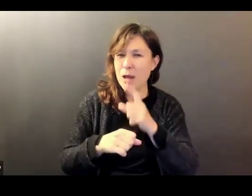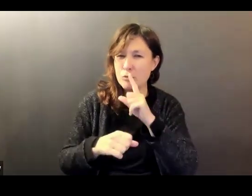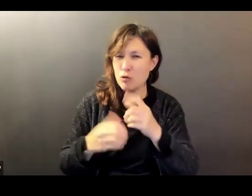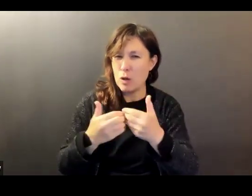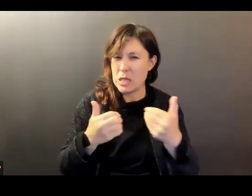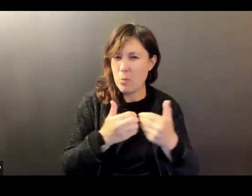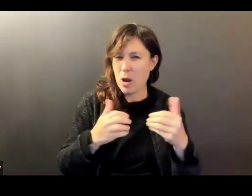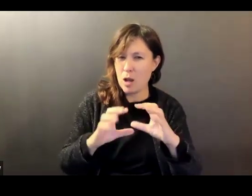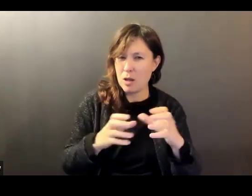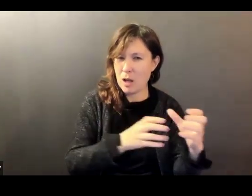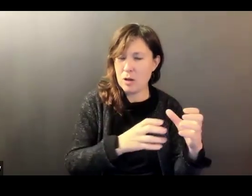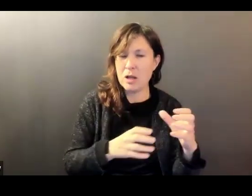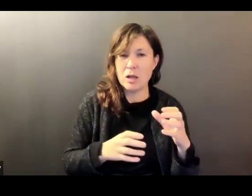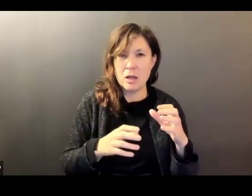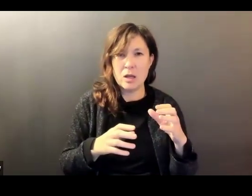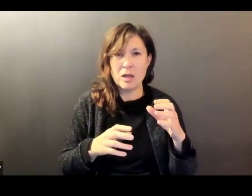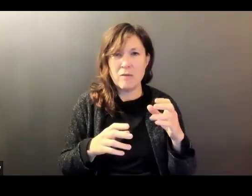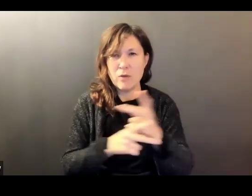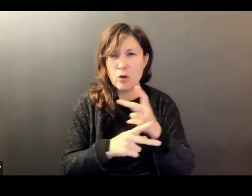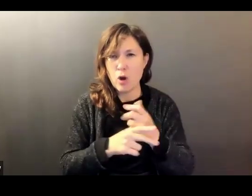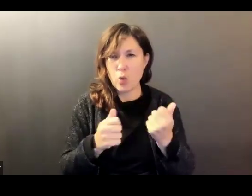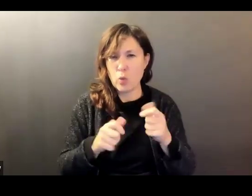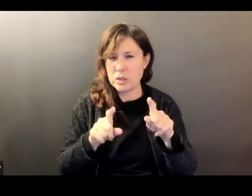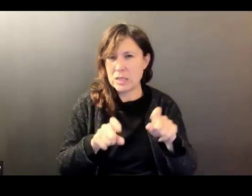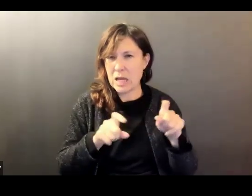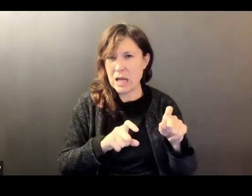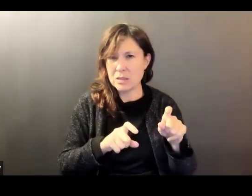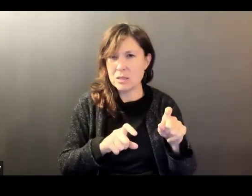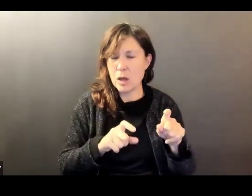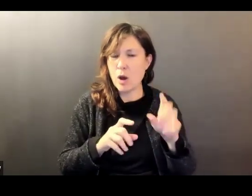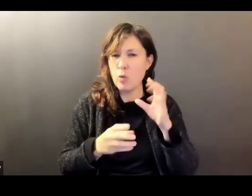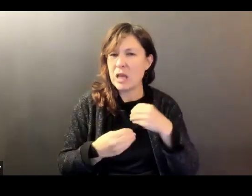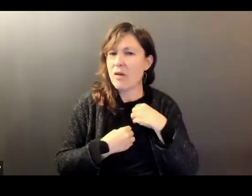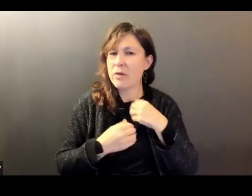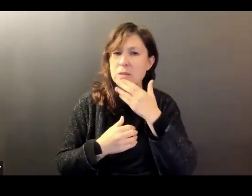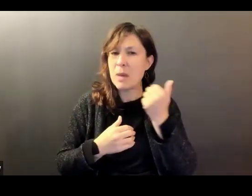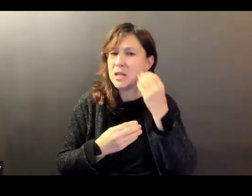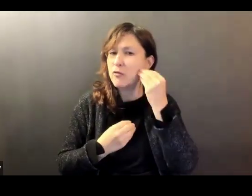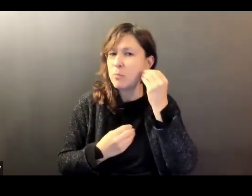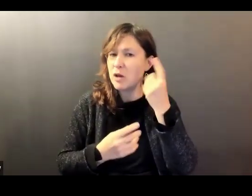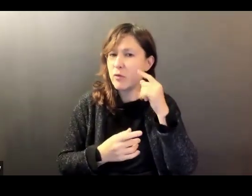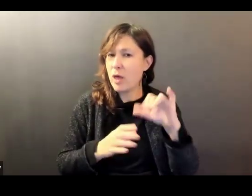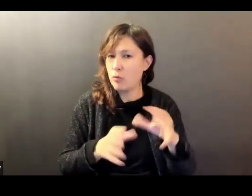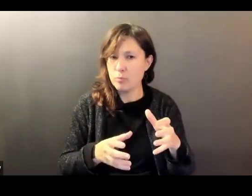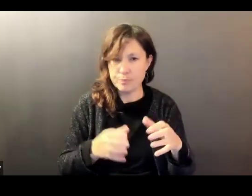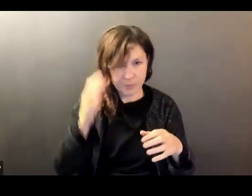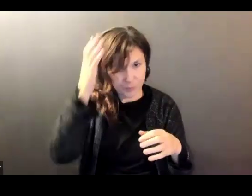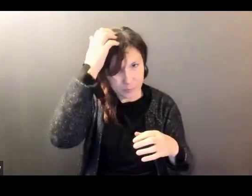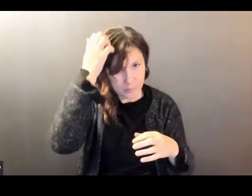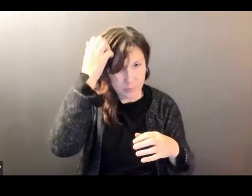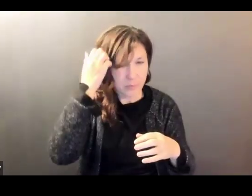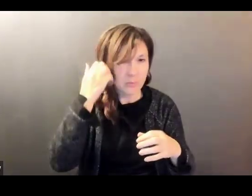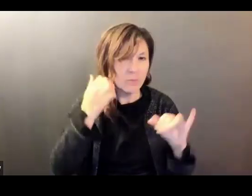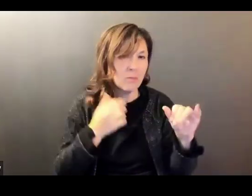the assessment that you feel like carries the most meaning and relevance for that group. Kind of going back to Mr.